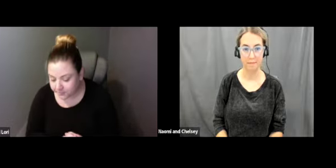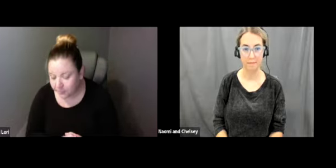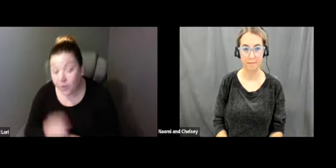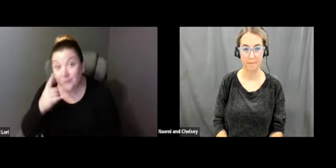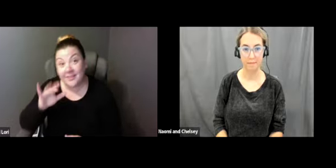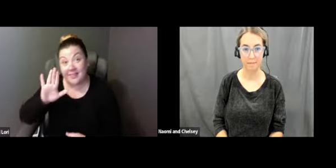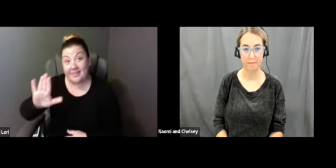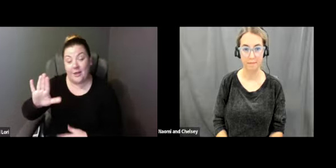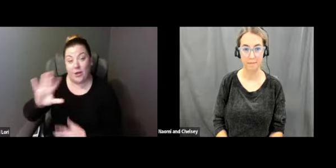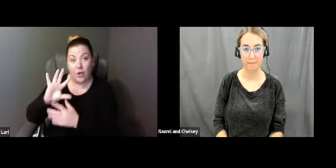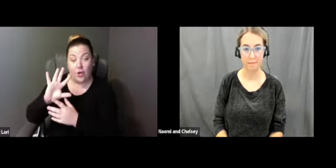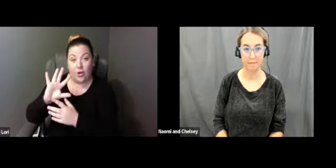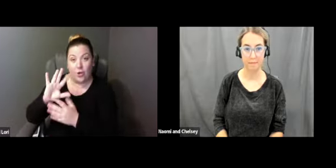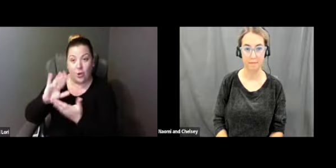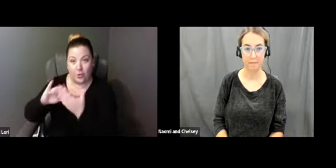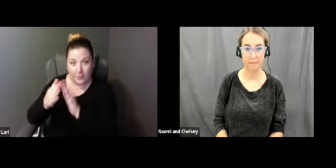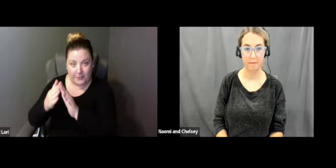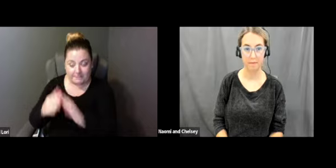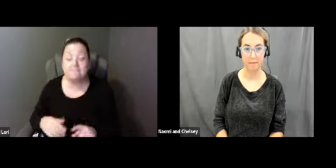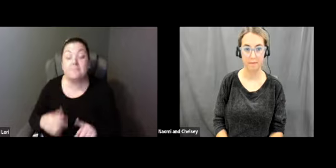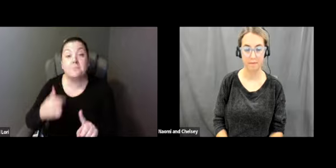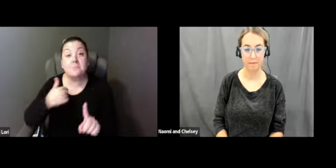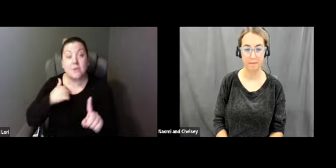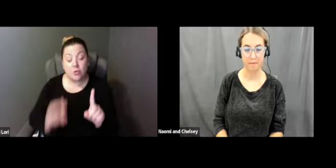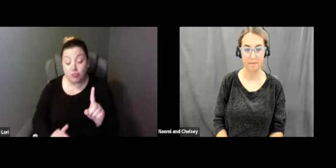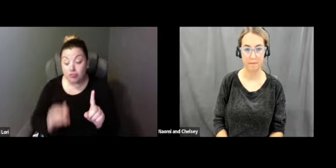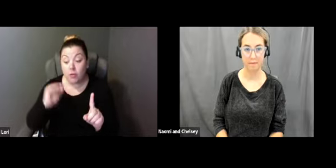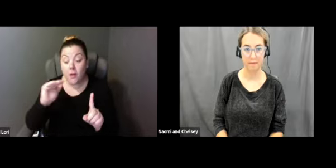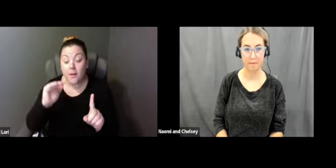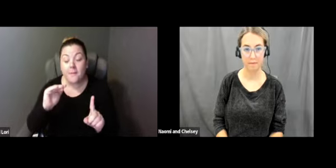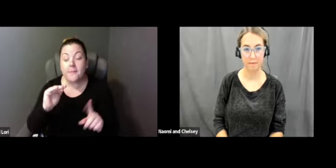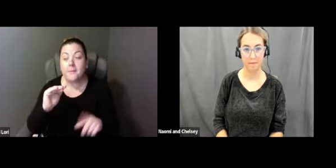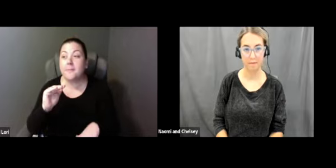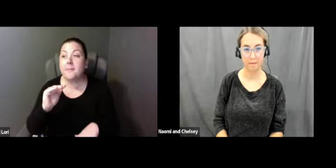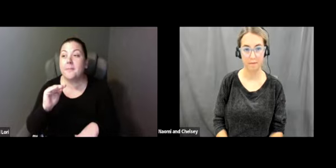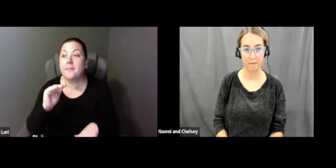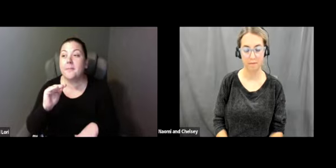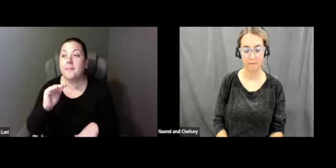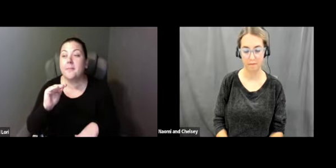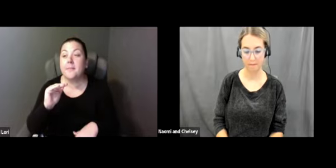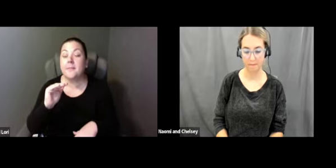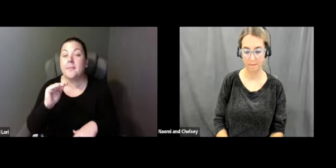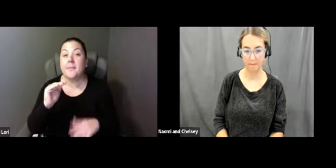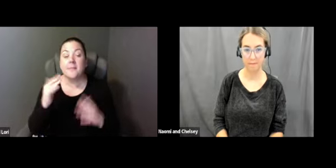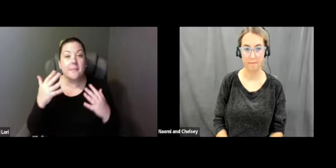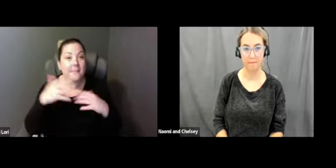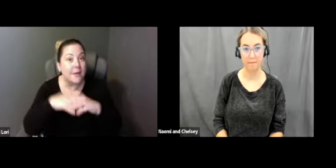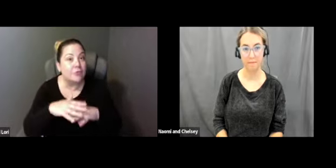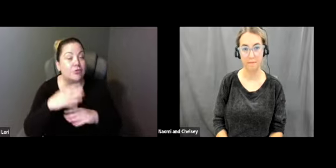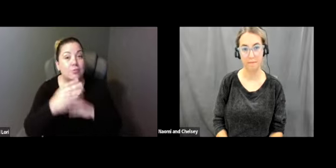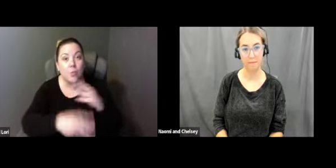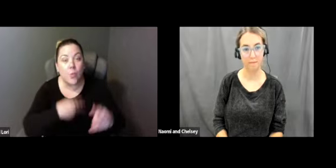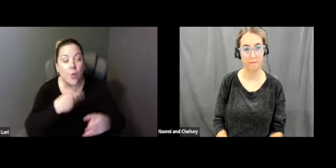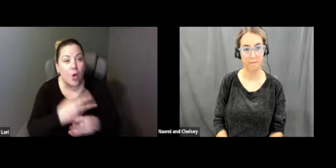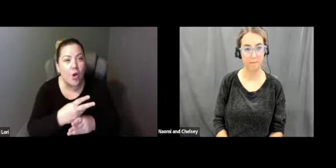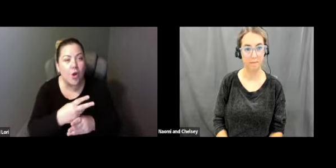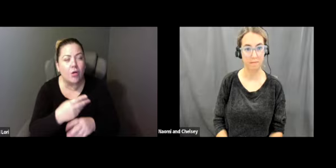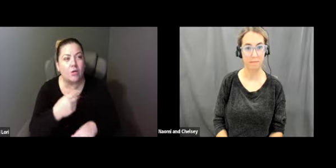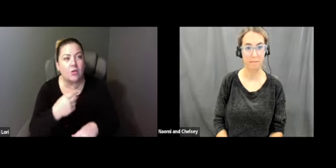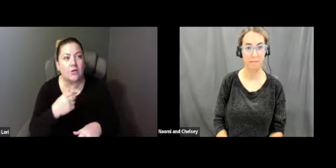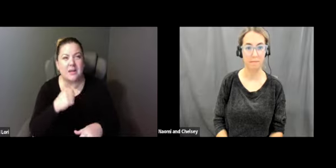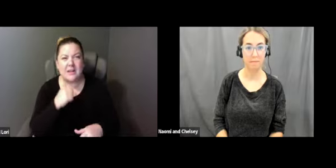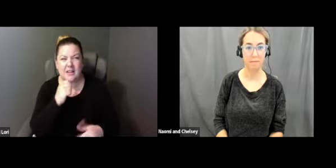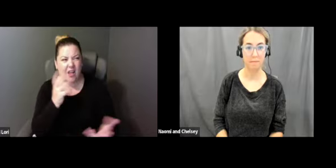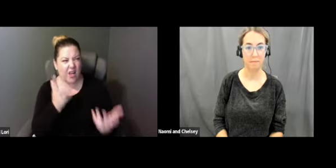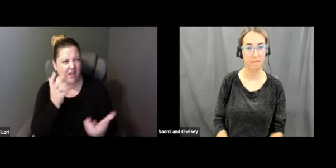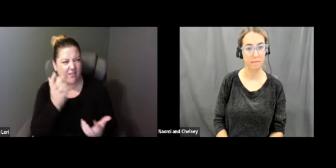As a child, it was very hard for me to understand why I knew that my grandfather, for